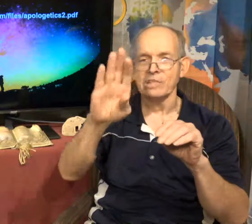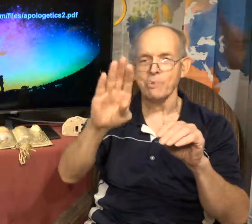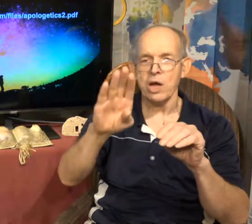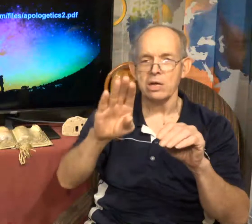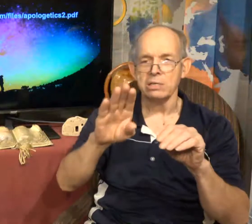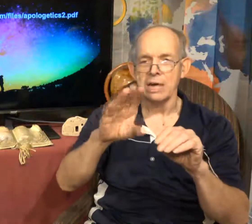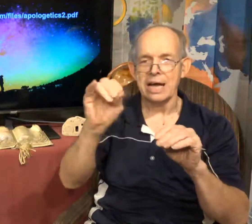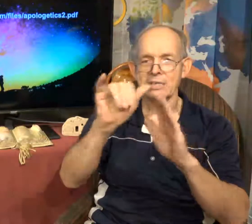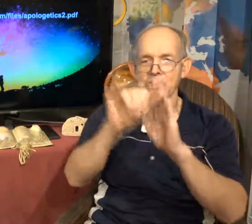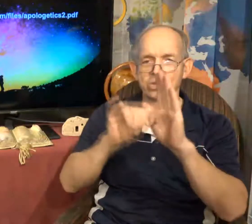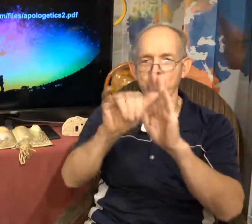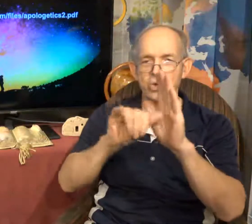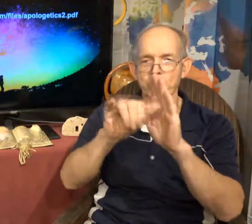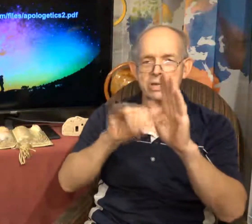Facebook and YouTube.